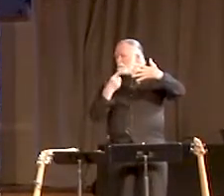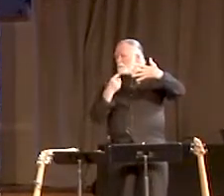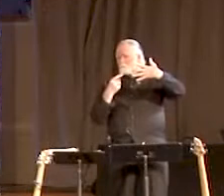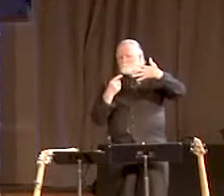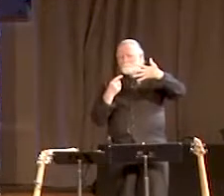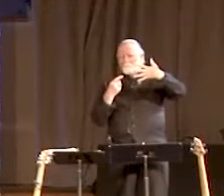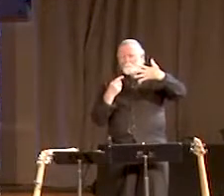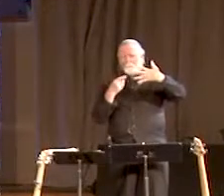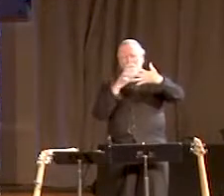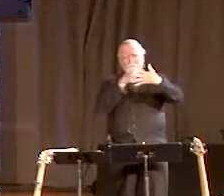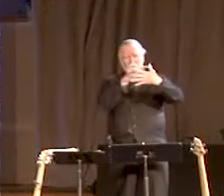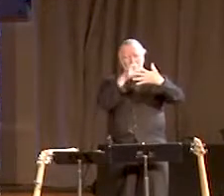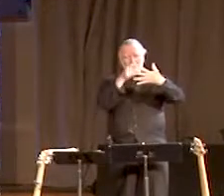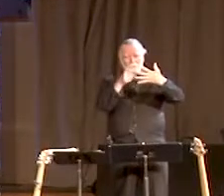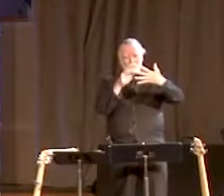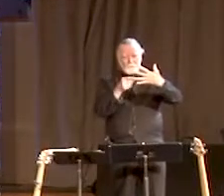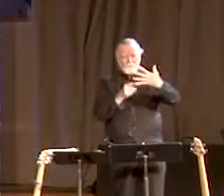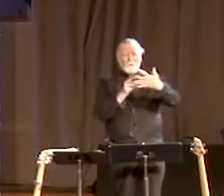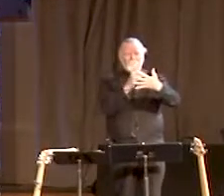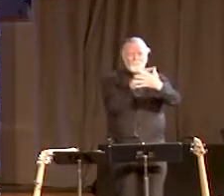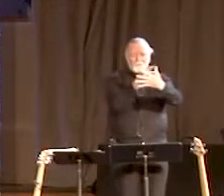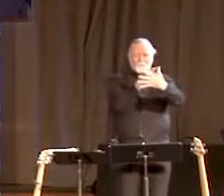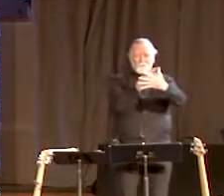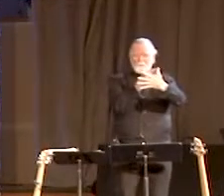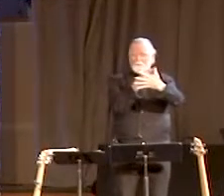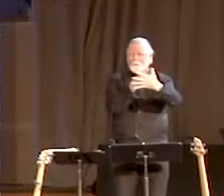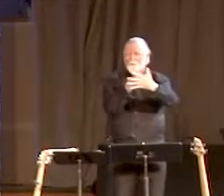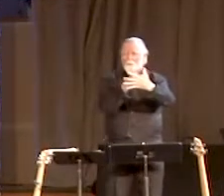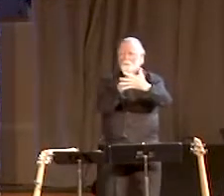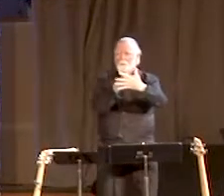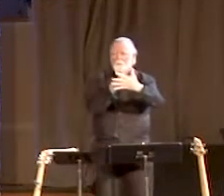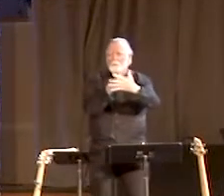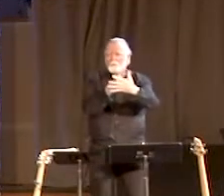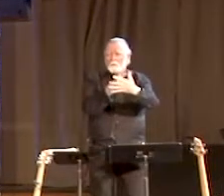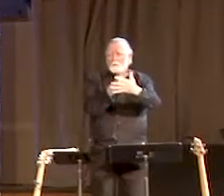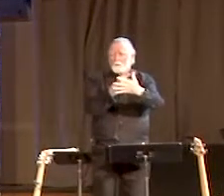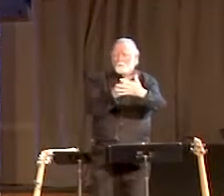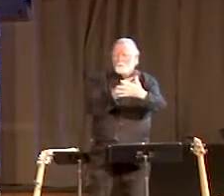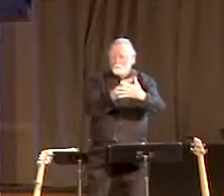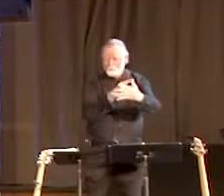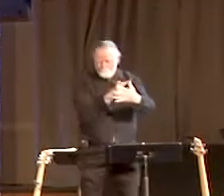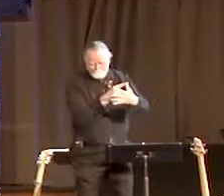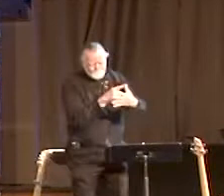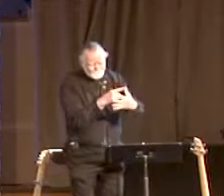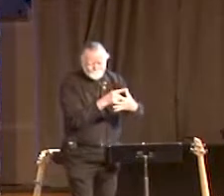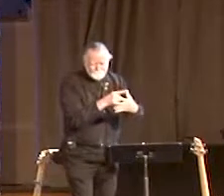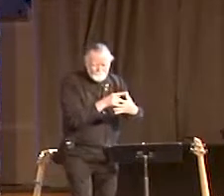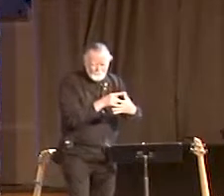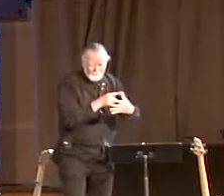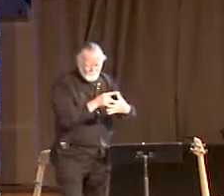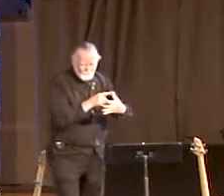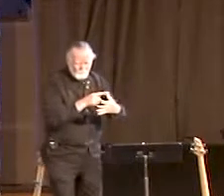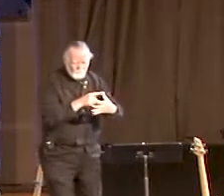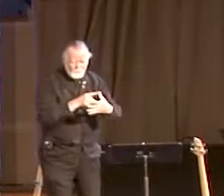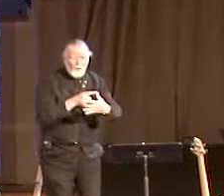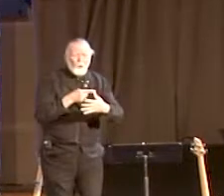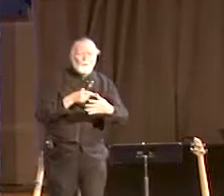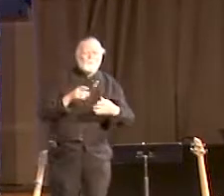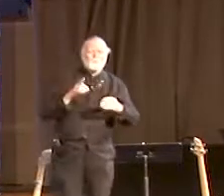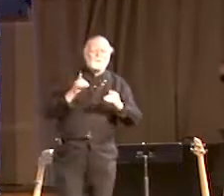a couple of things here. First of all, as you know, Dr. Benjamin's been doing